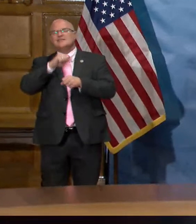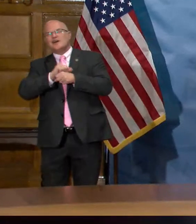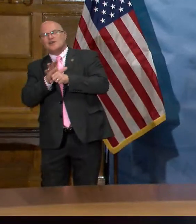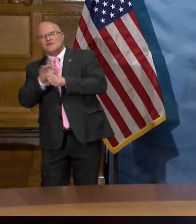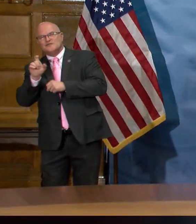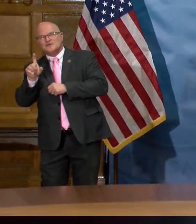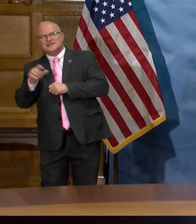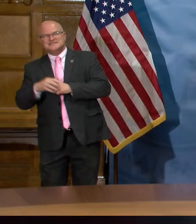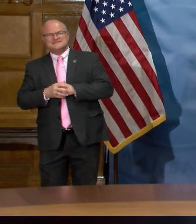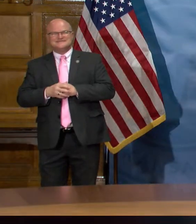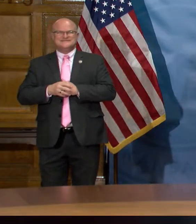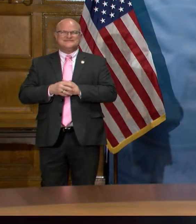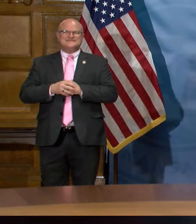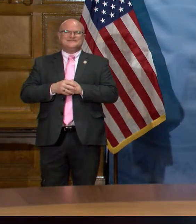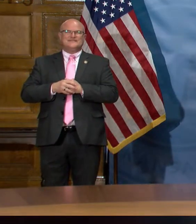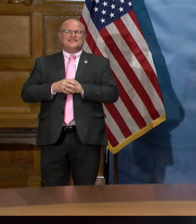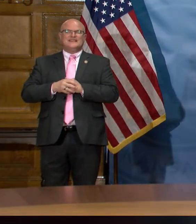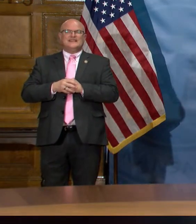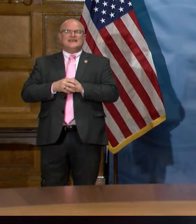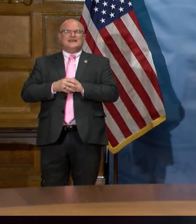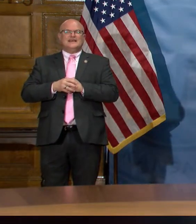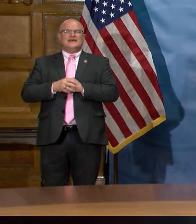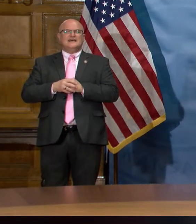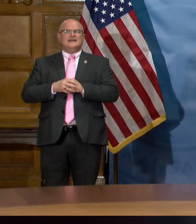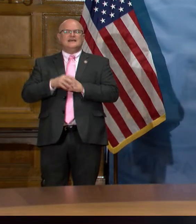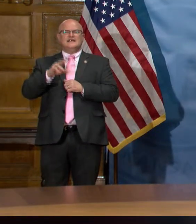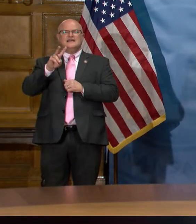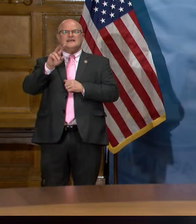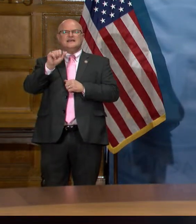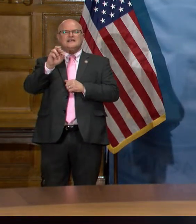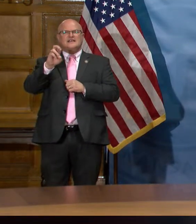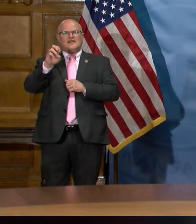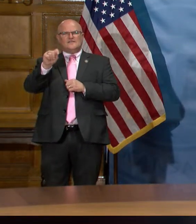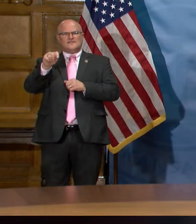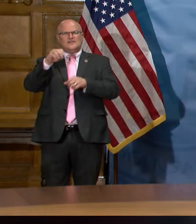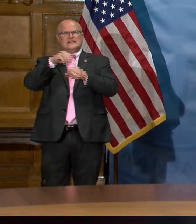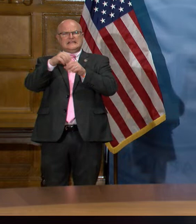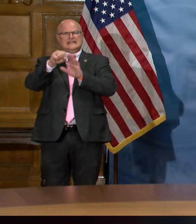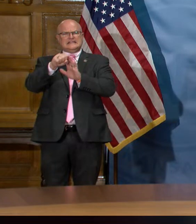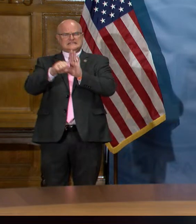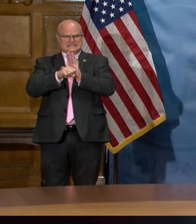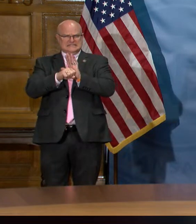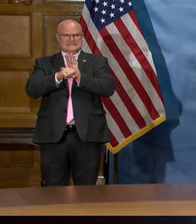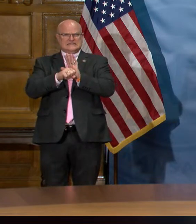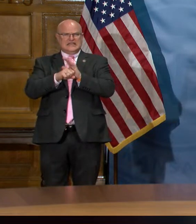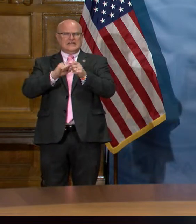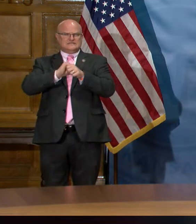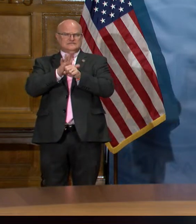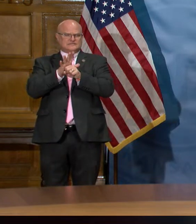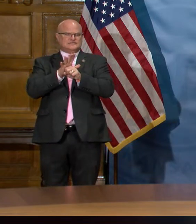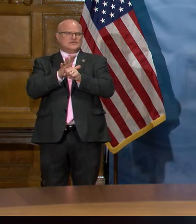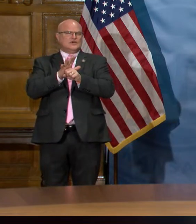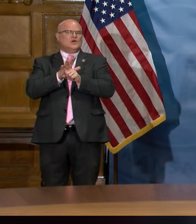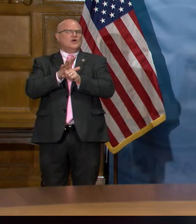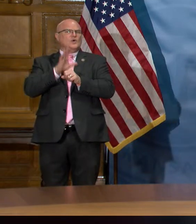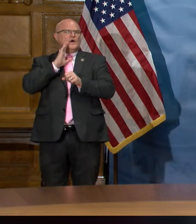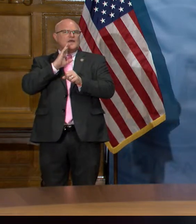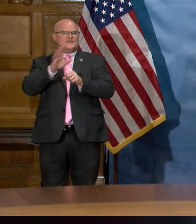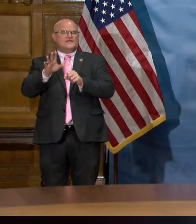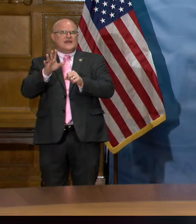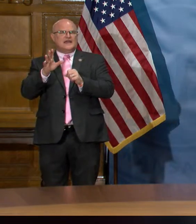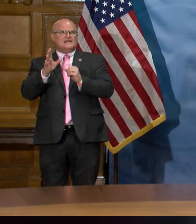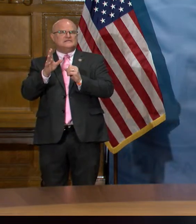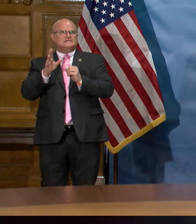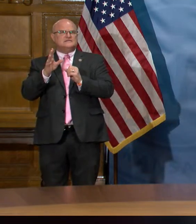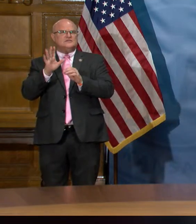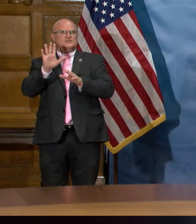you. The presence of a variant in the state, would that factor in at